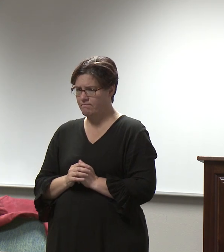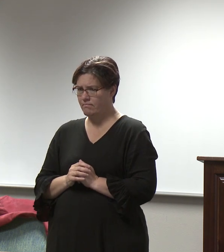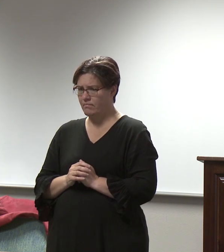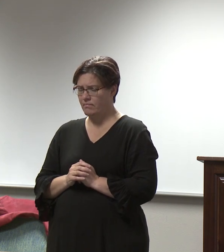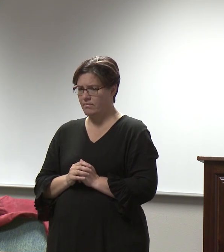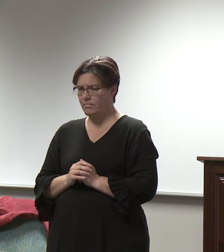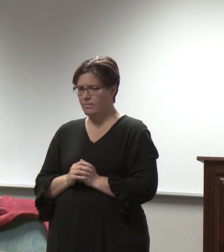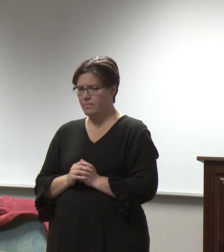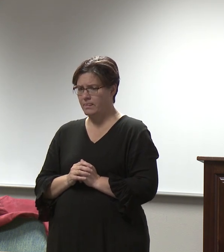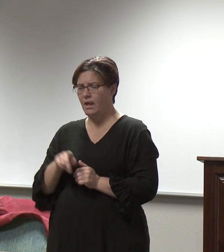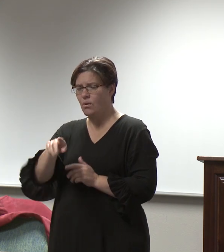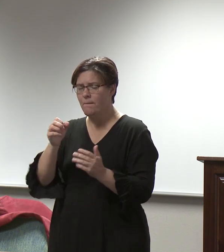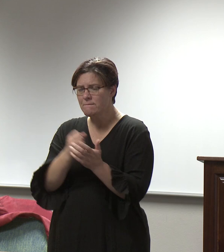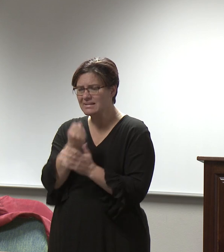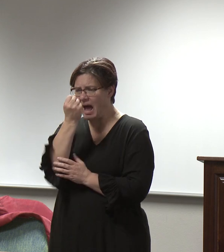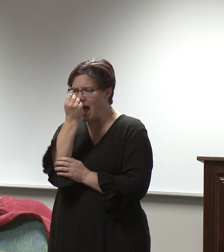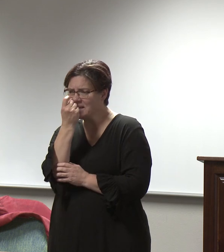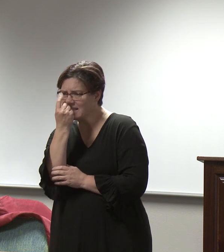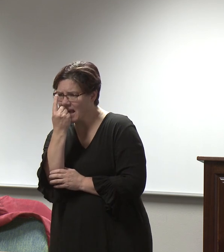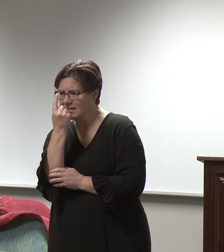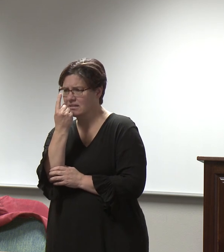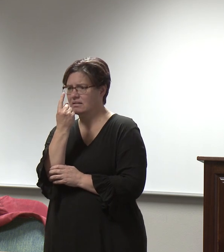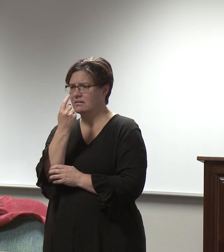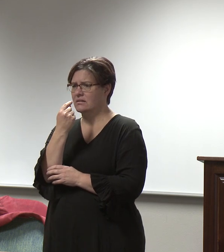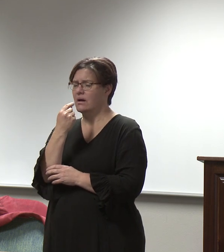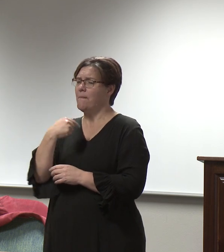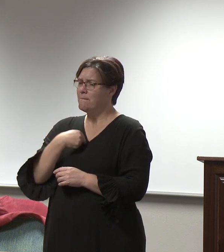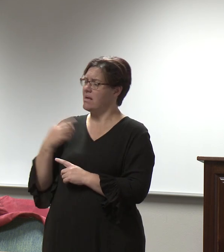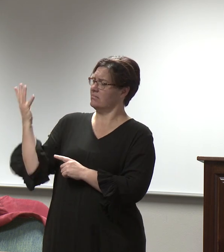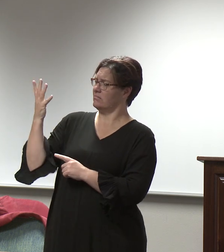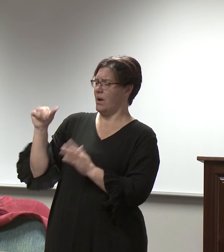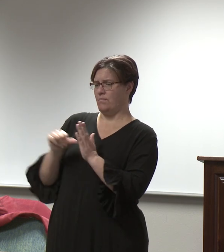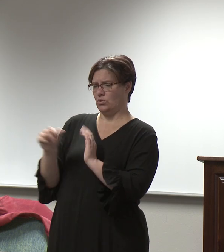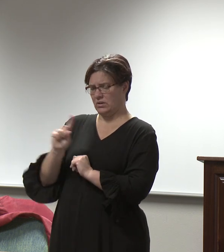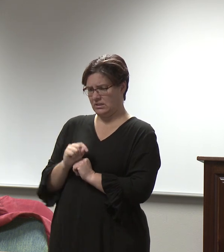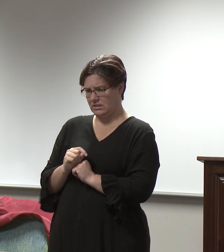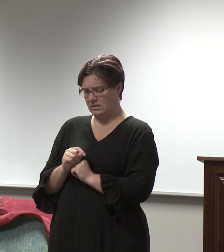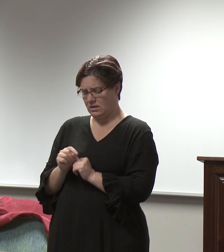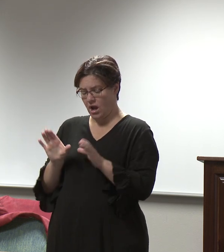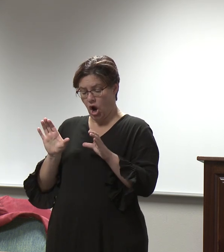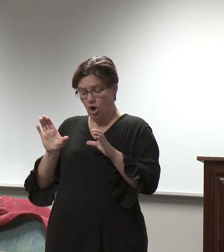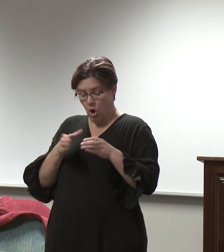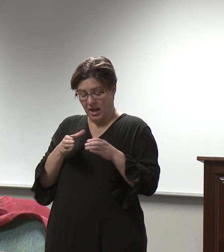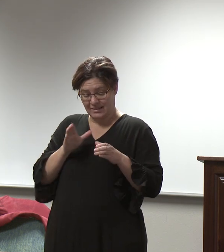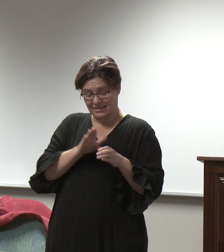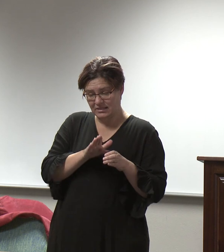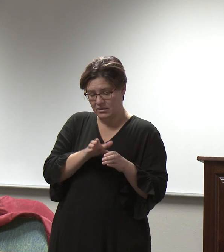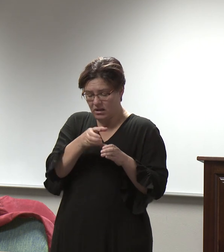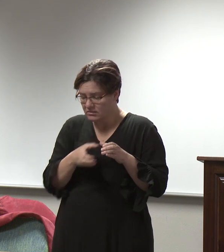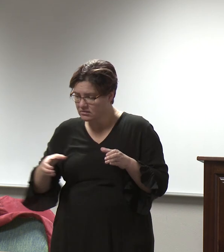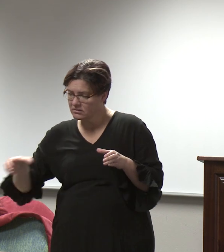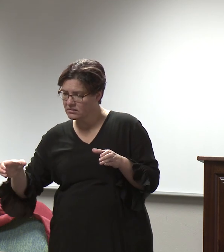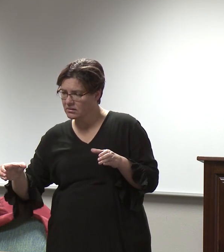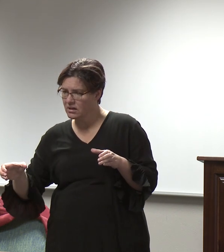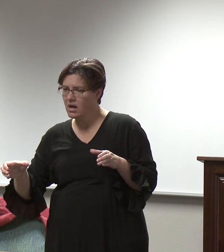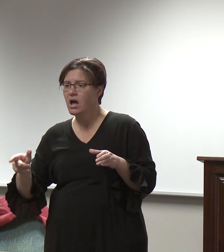has to understand a very important point of my talk, is that decolonizing doesn't make any sense if it is